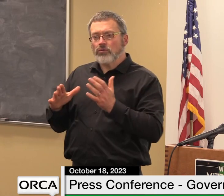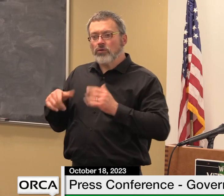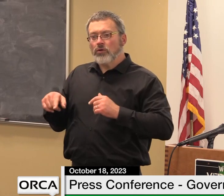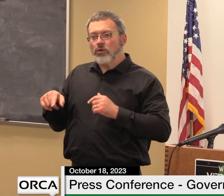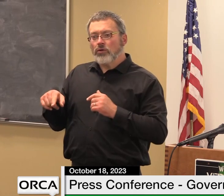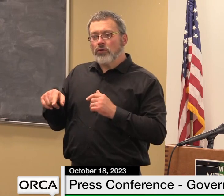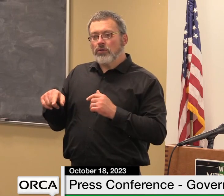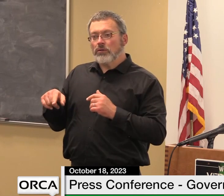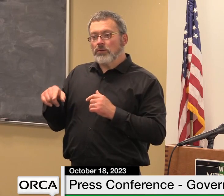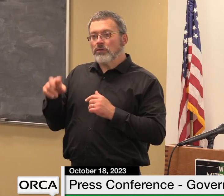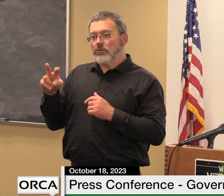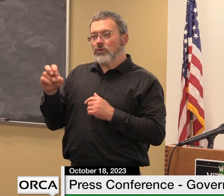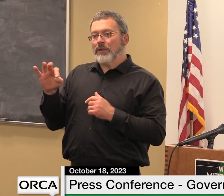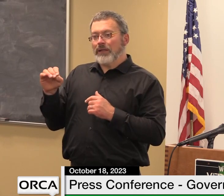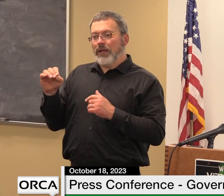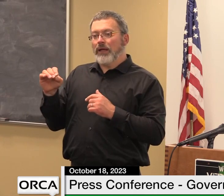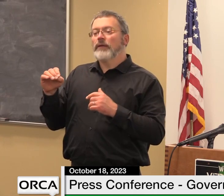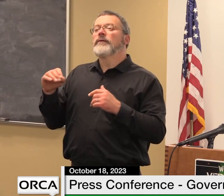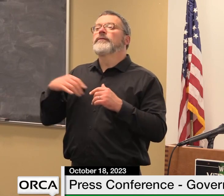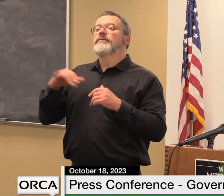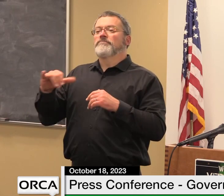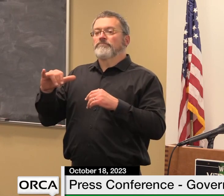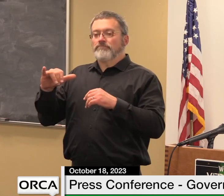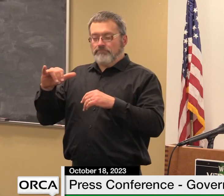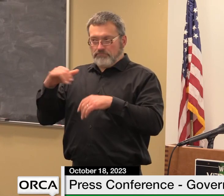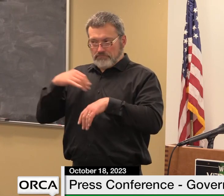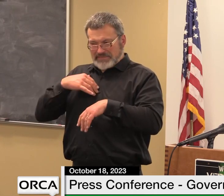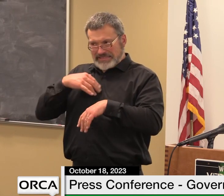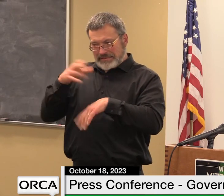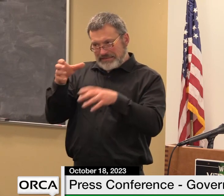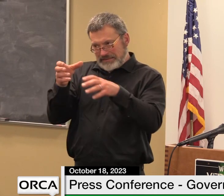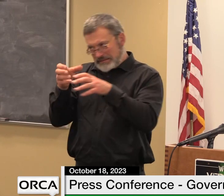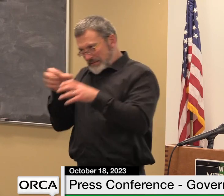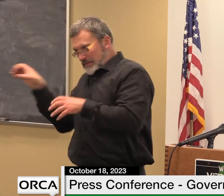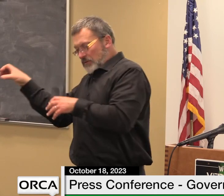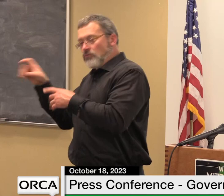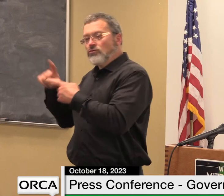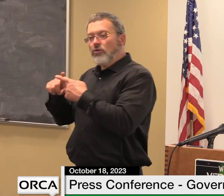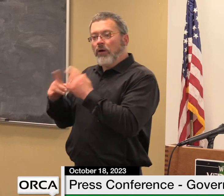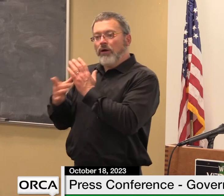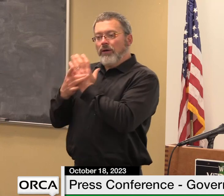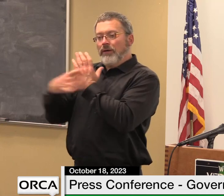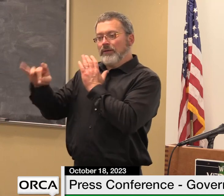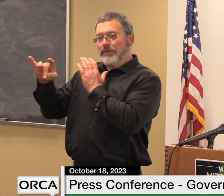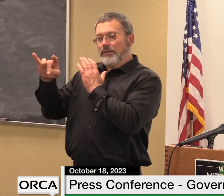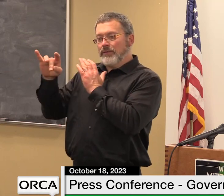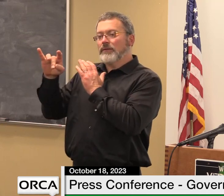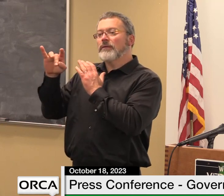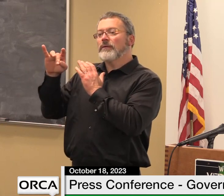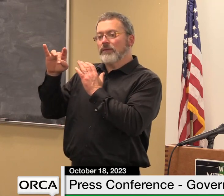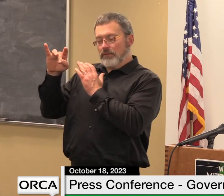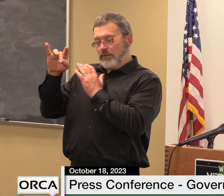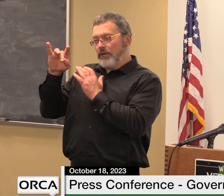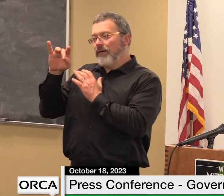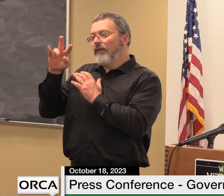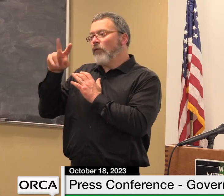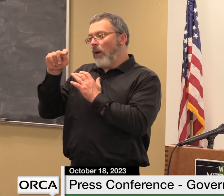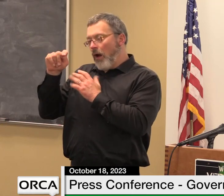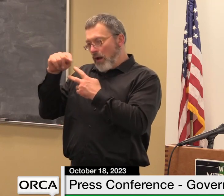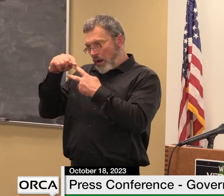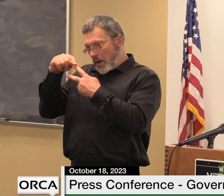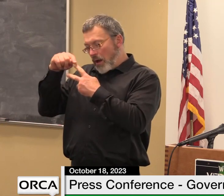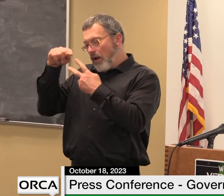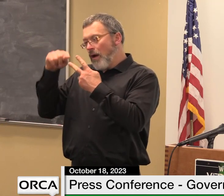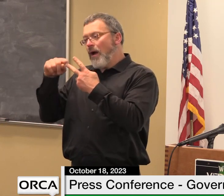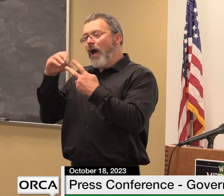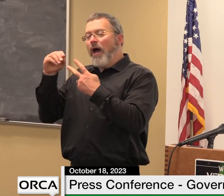this category to Efficiency Vermont and the Fuel Dealers Association, and they're working on getting services scheduled and to